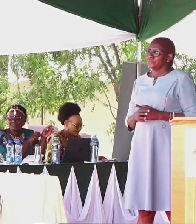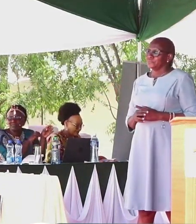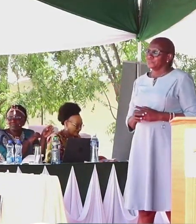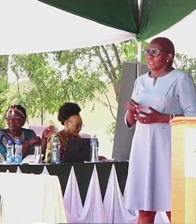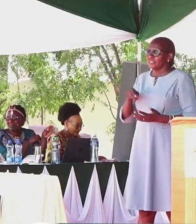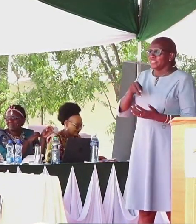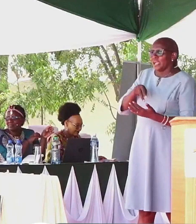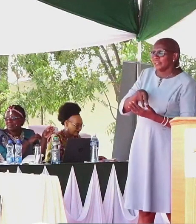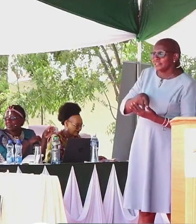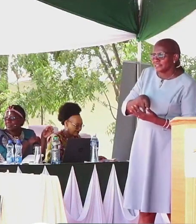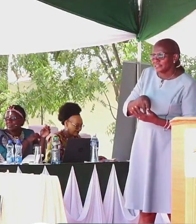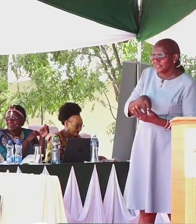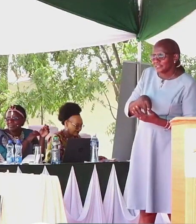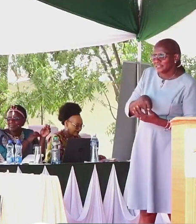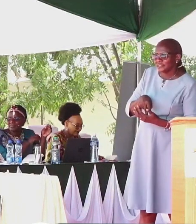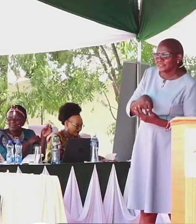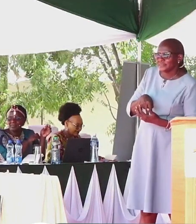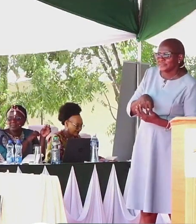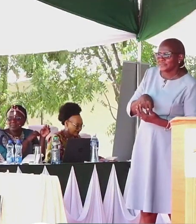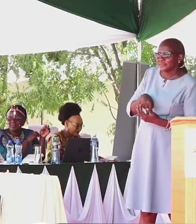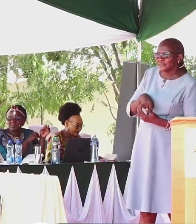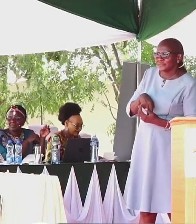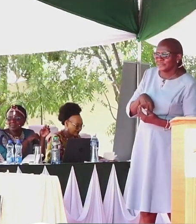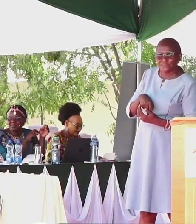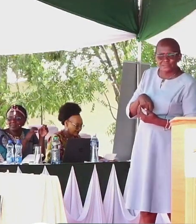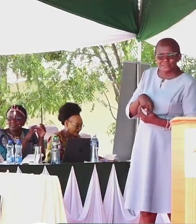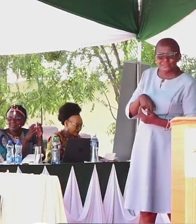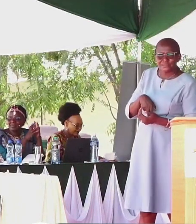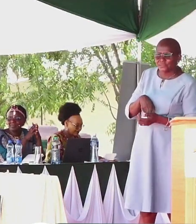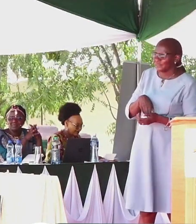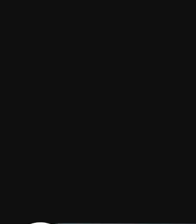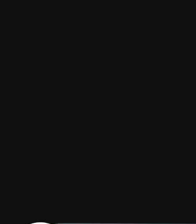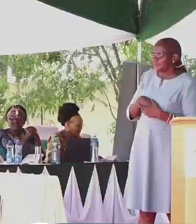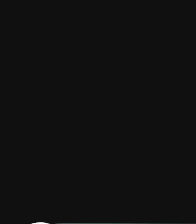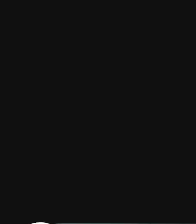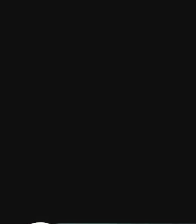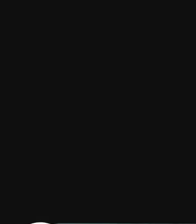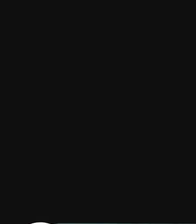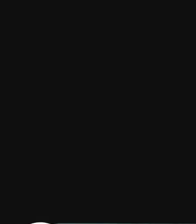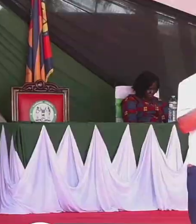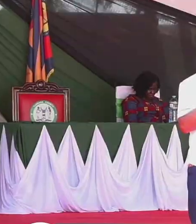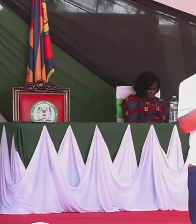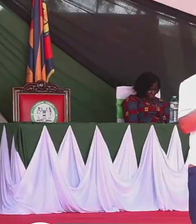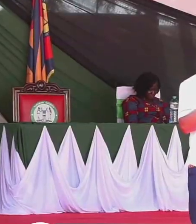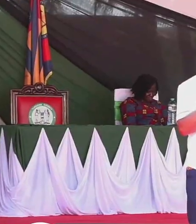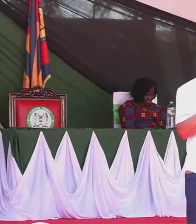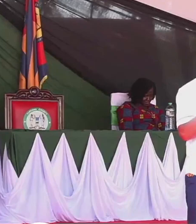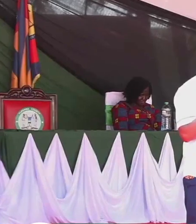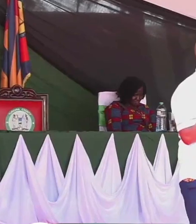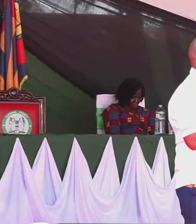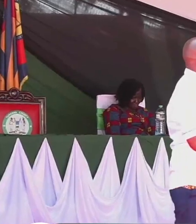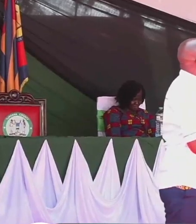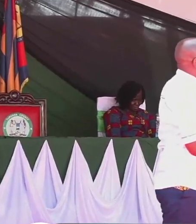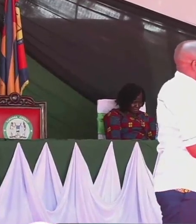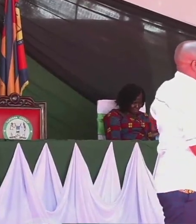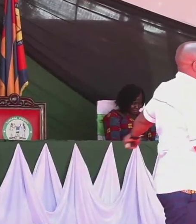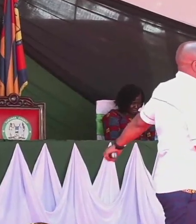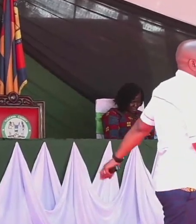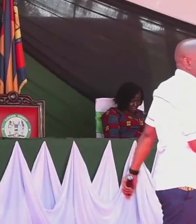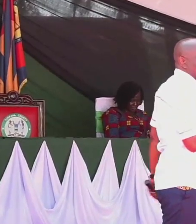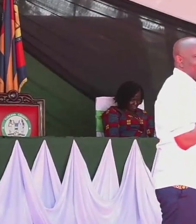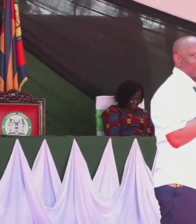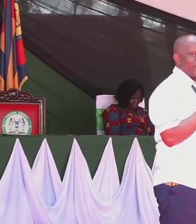stand. Just stand if you can't come to the front. I want you to be seen so that it doesn't look like I am